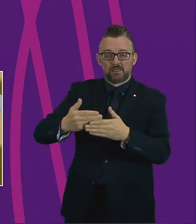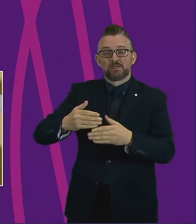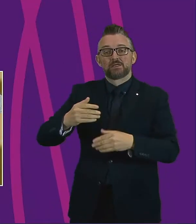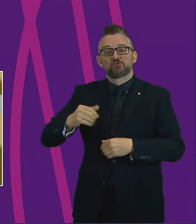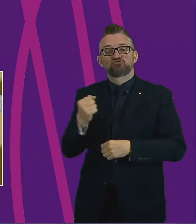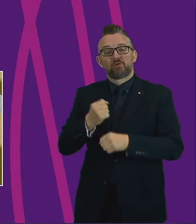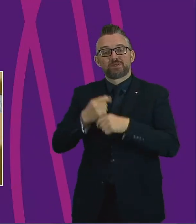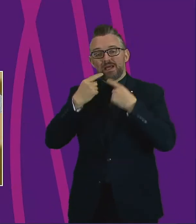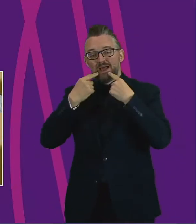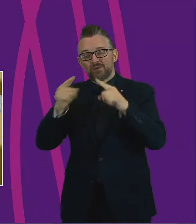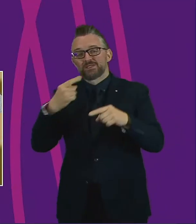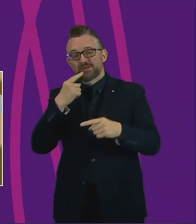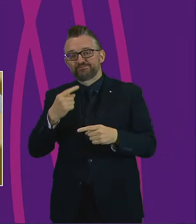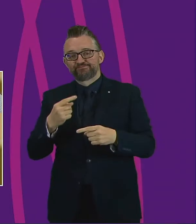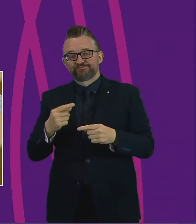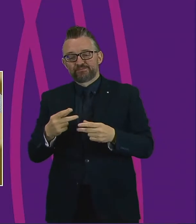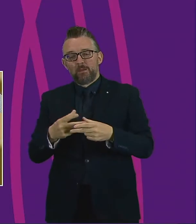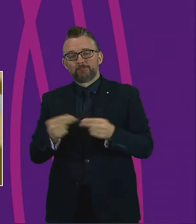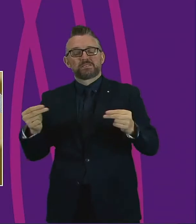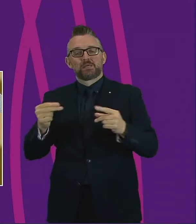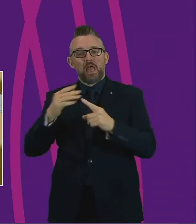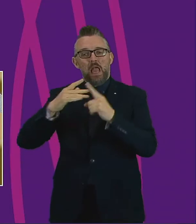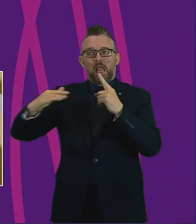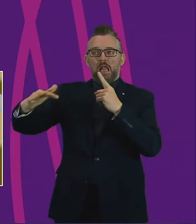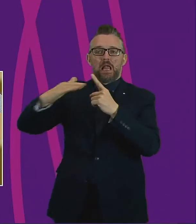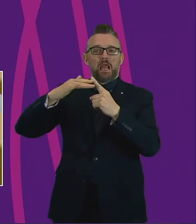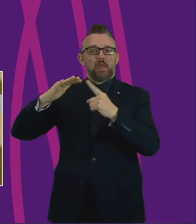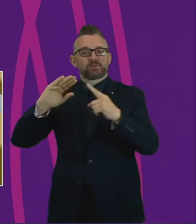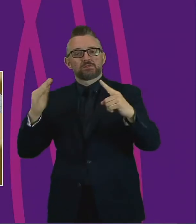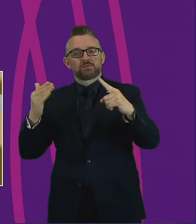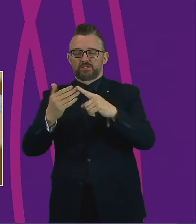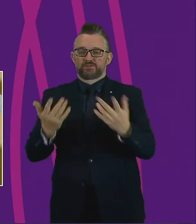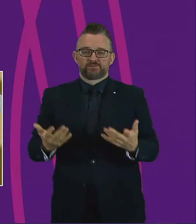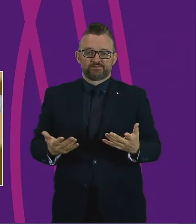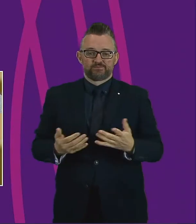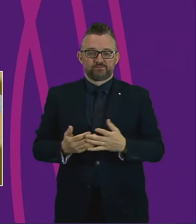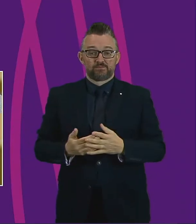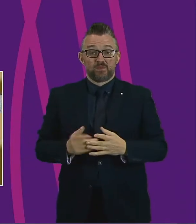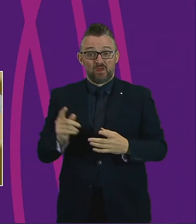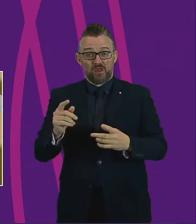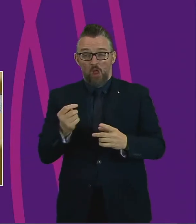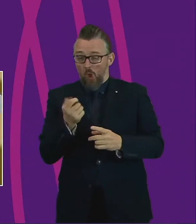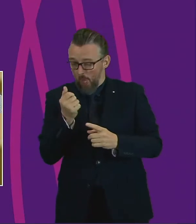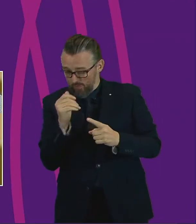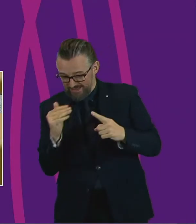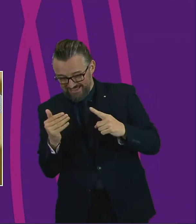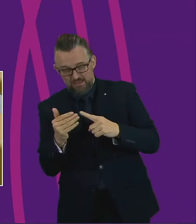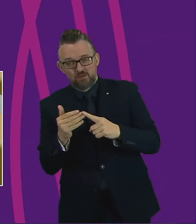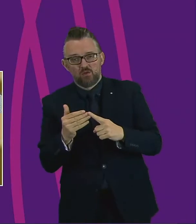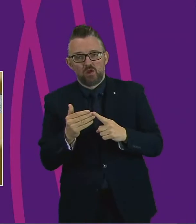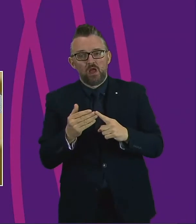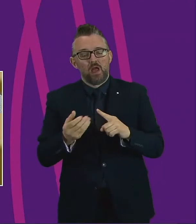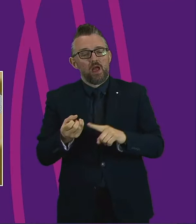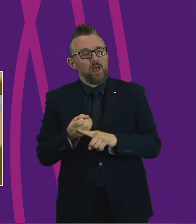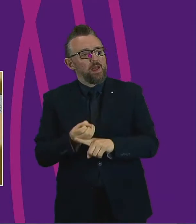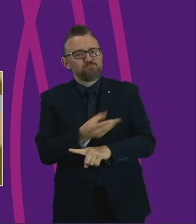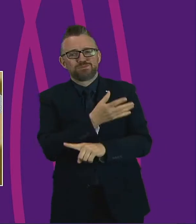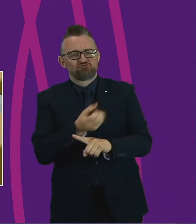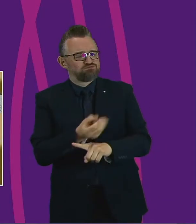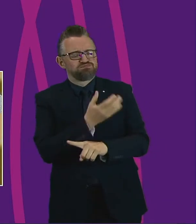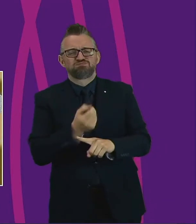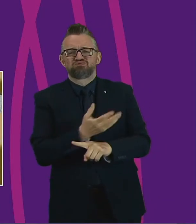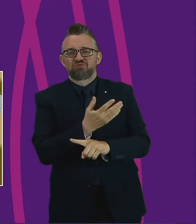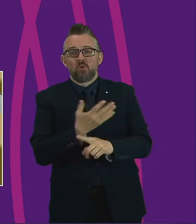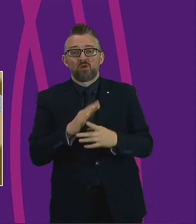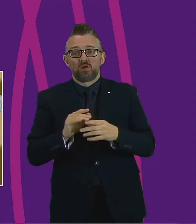yesterday it has missed its climate targets. It wasn't even a near miss. Emissions for 2018 actually went up